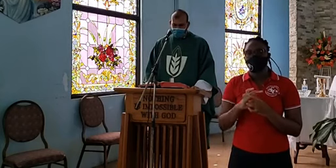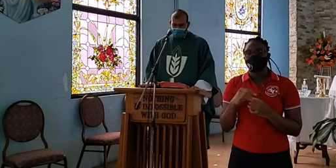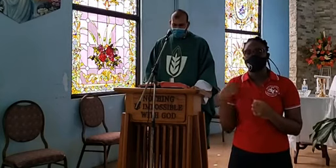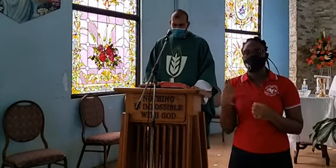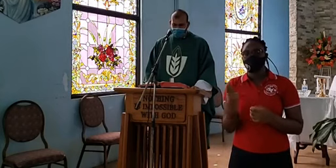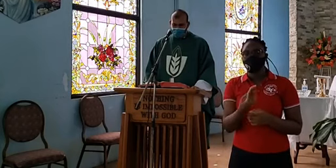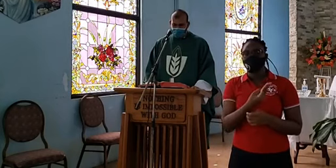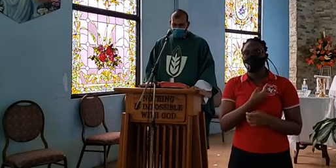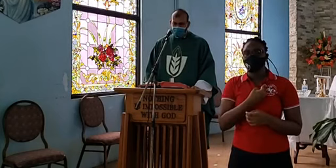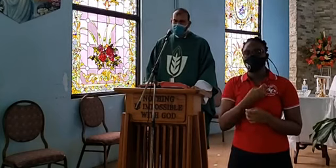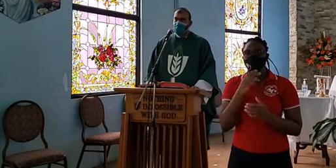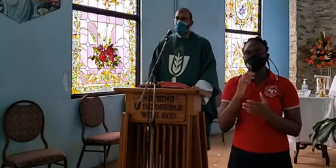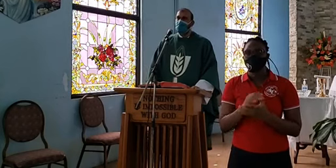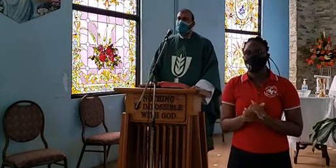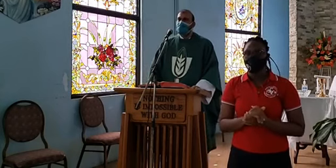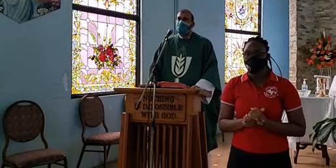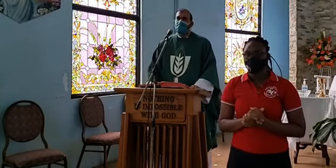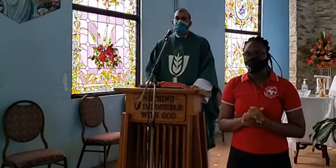us.